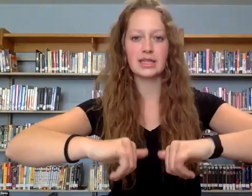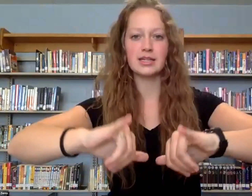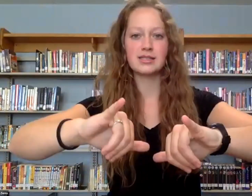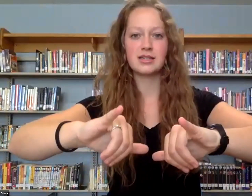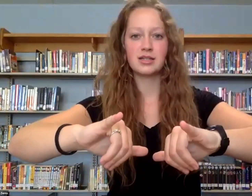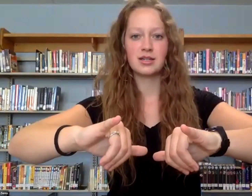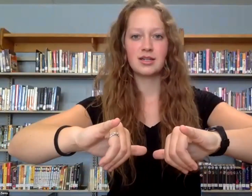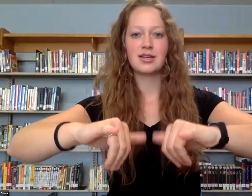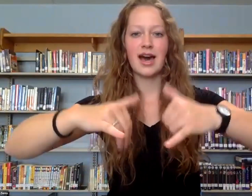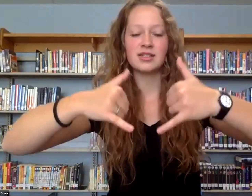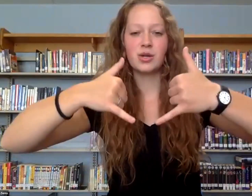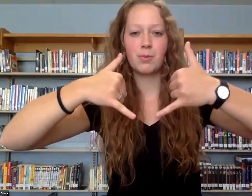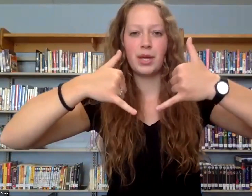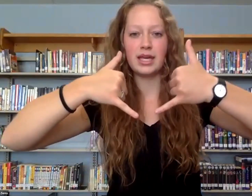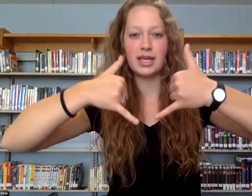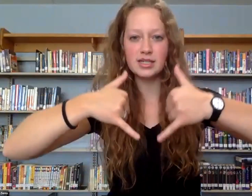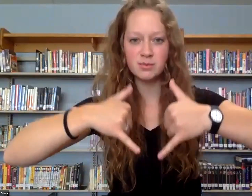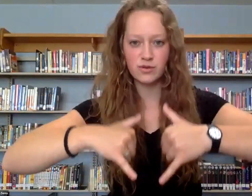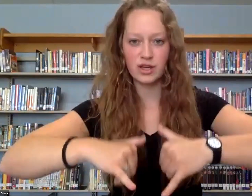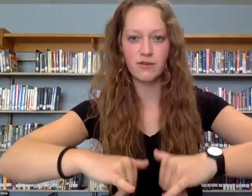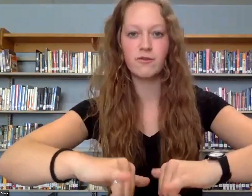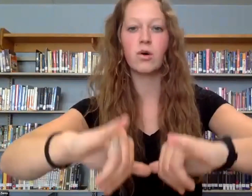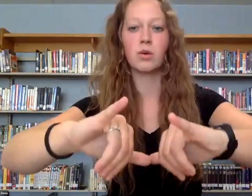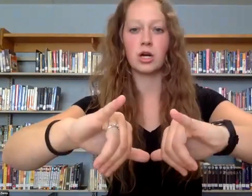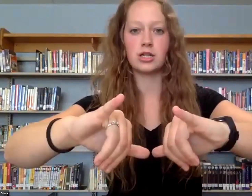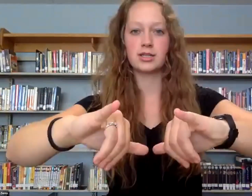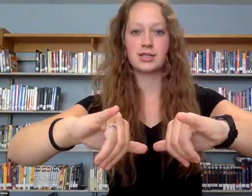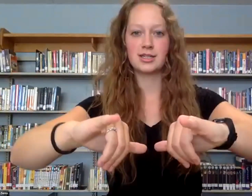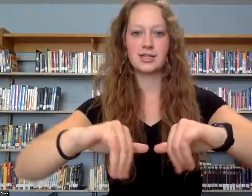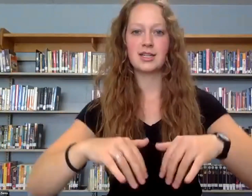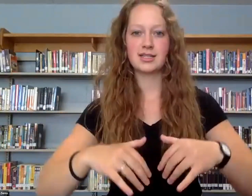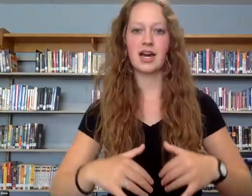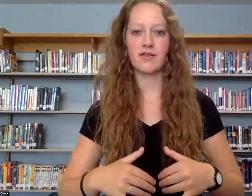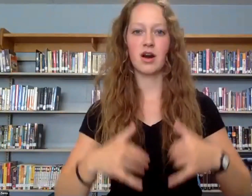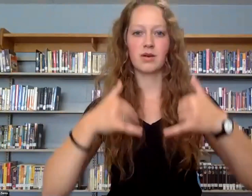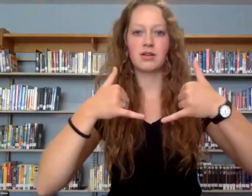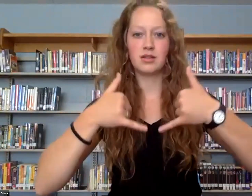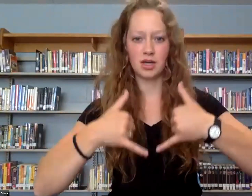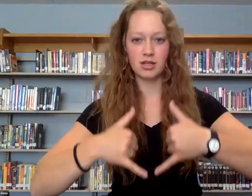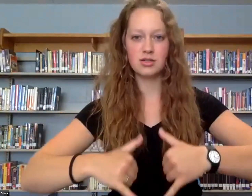this. What? Yeah, so your pinky is moving forward. Kind of a hard one. Good.